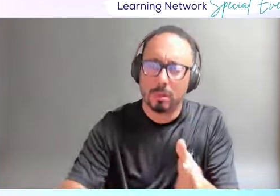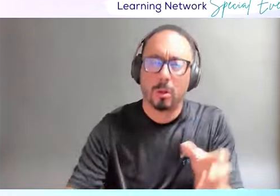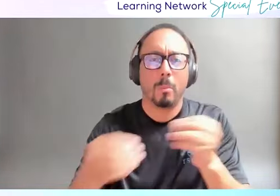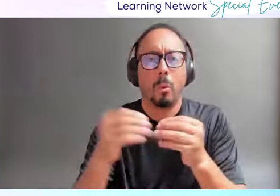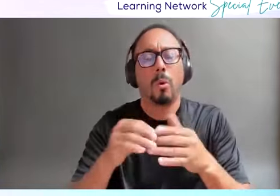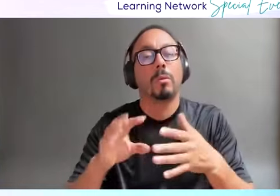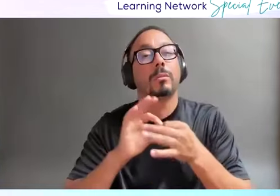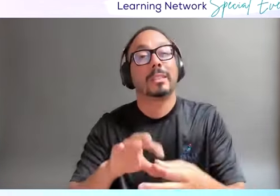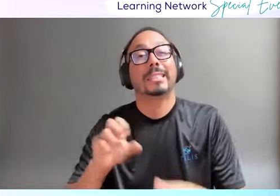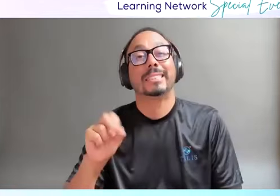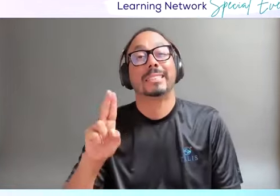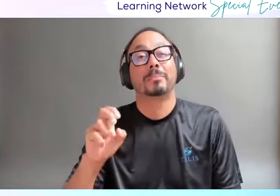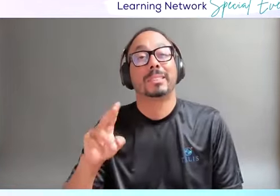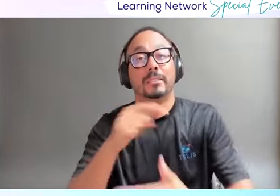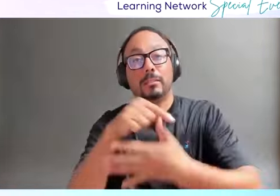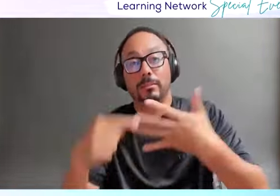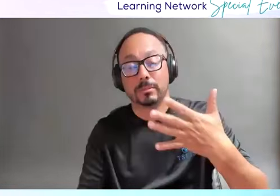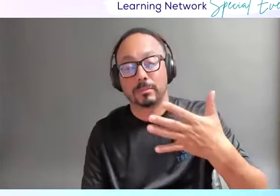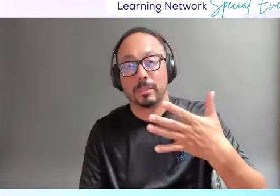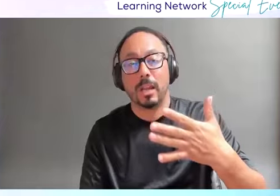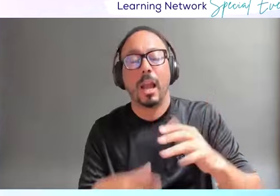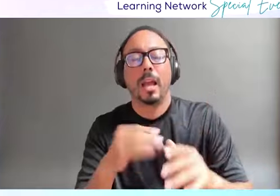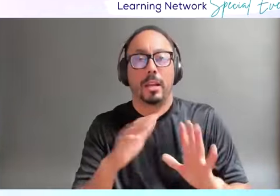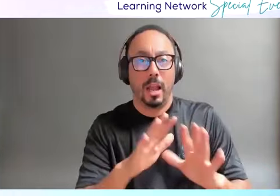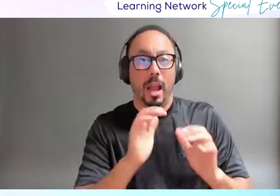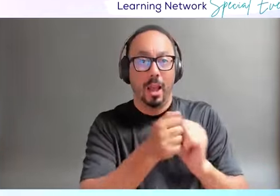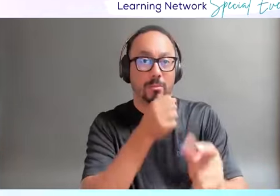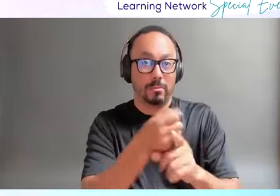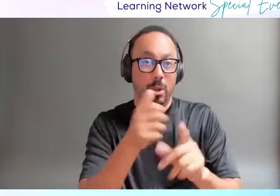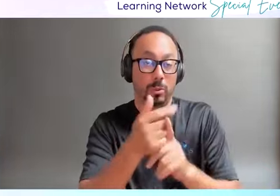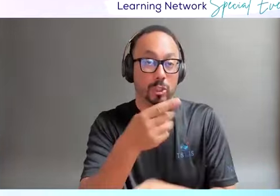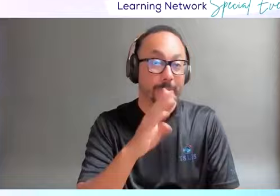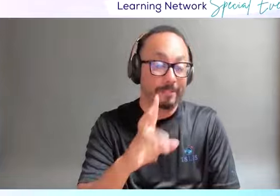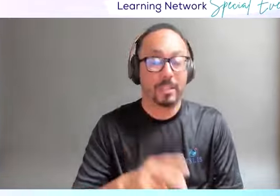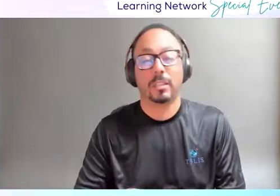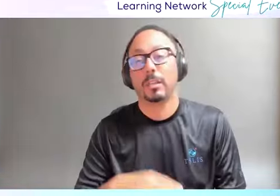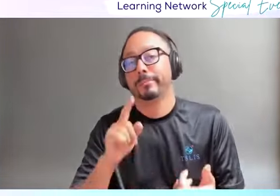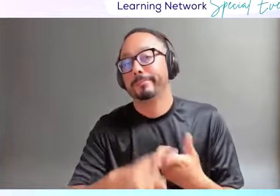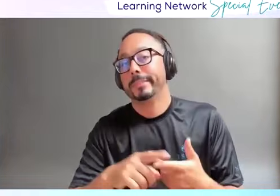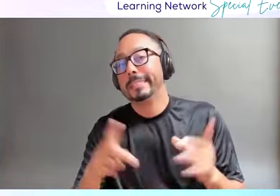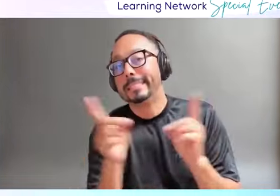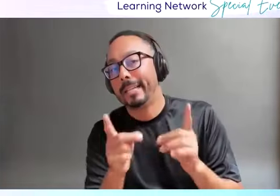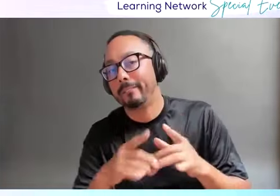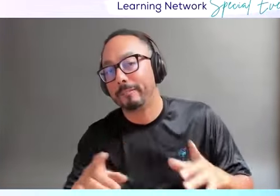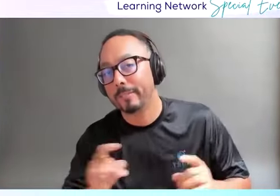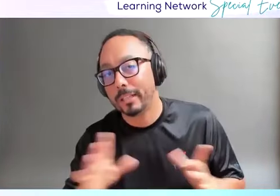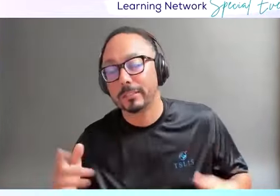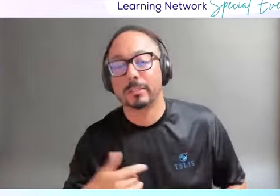with respect to how they interact with GBV, dating violence, sexual assault, sexual